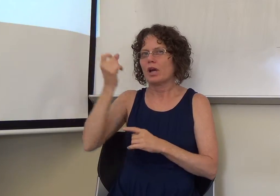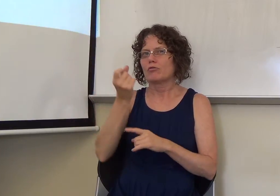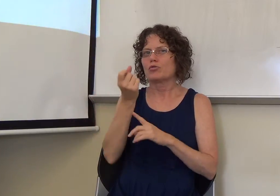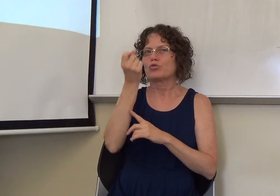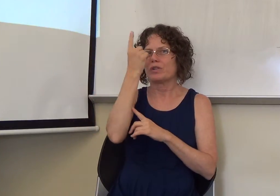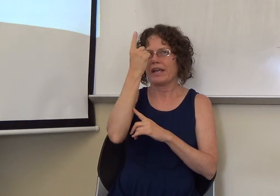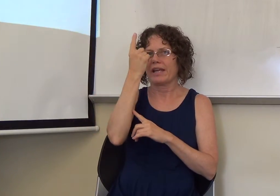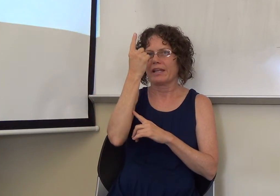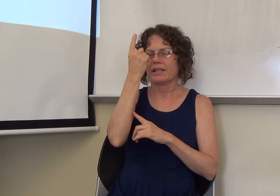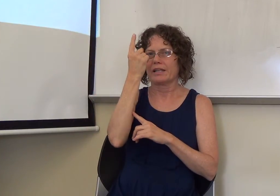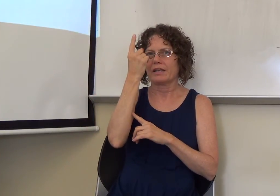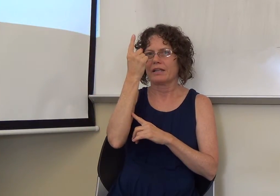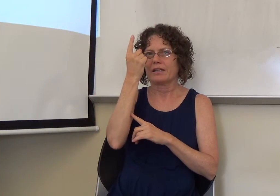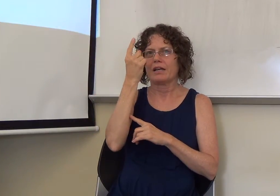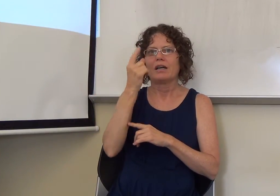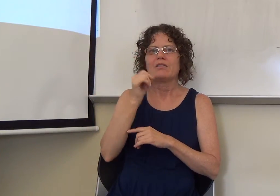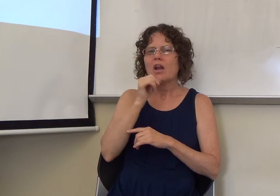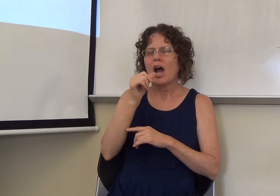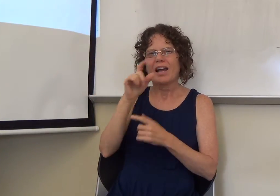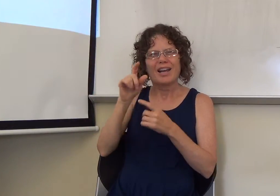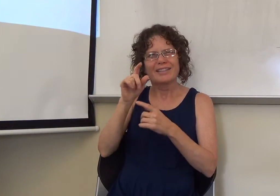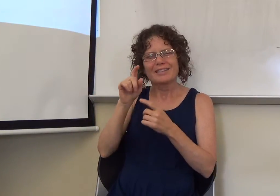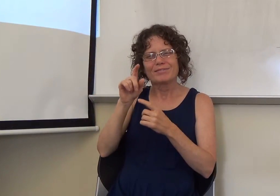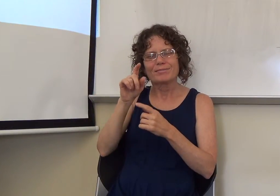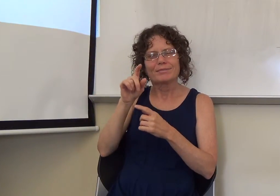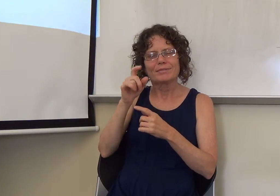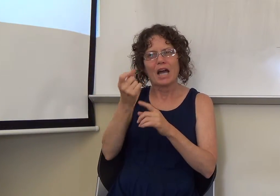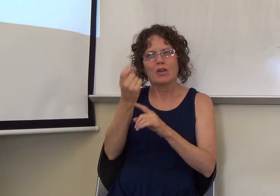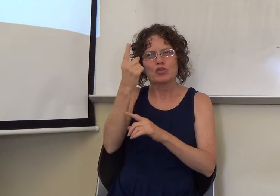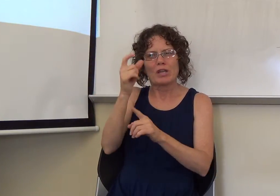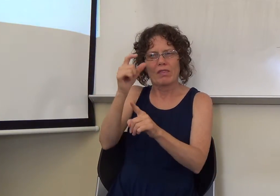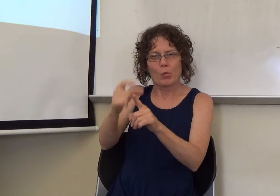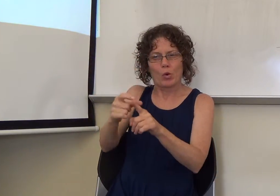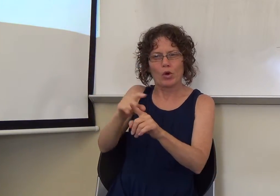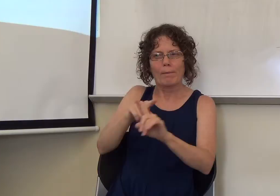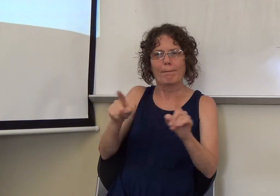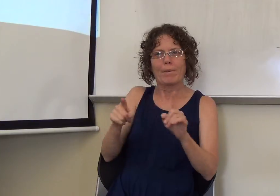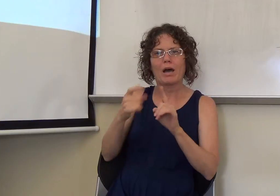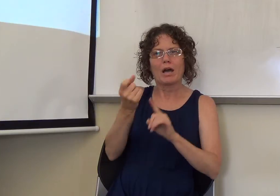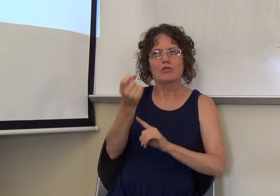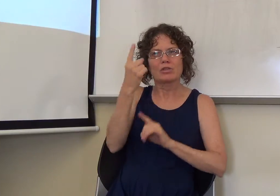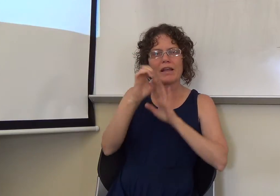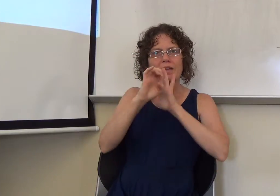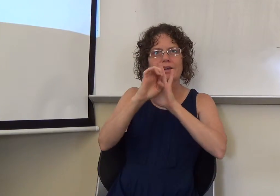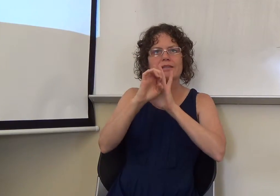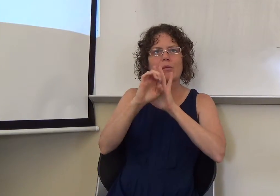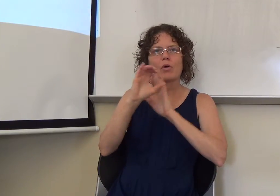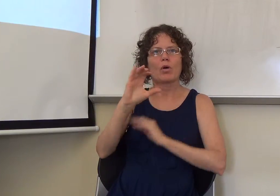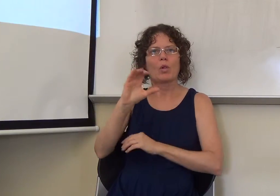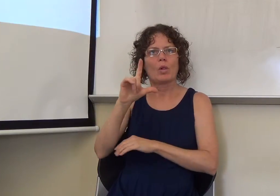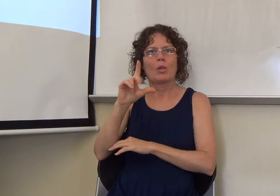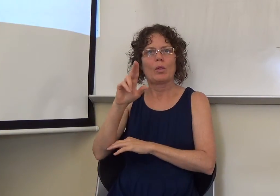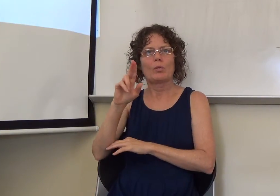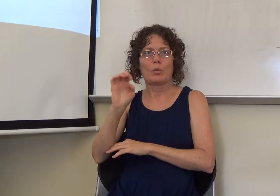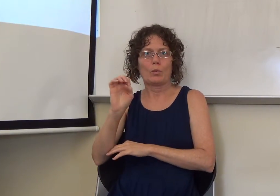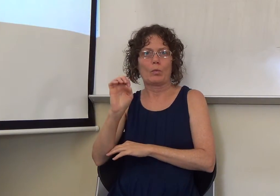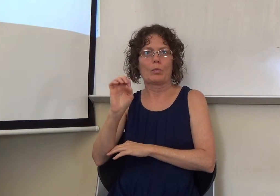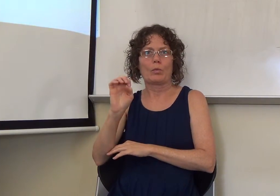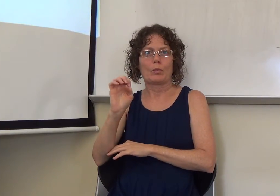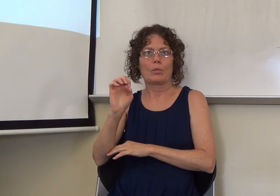not necessarily what this word is, but to understand what the example is, okay?